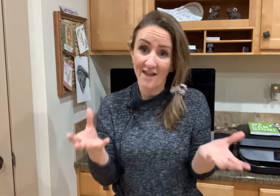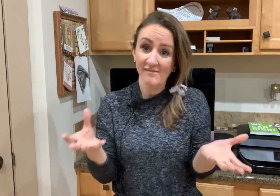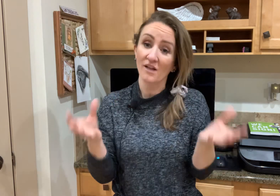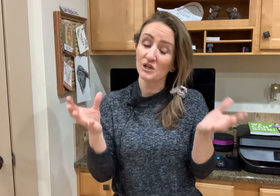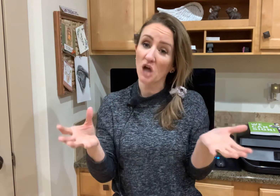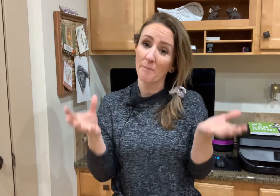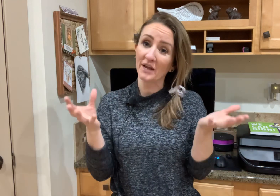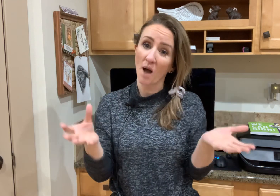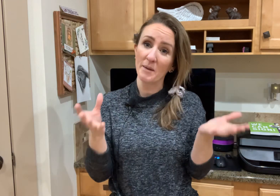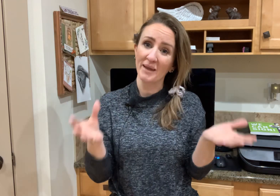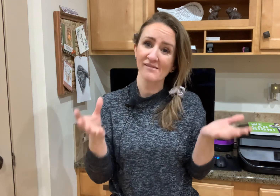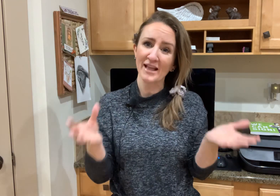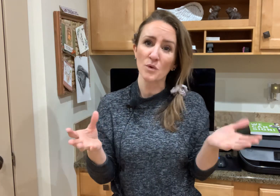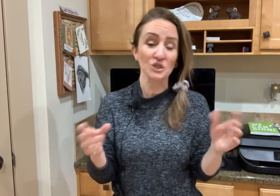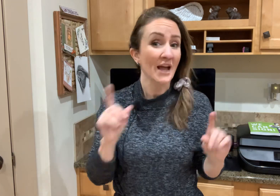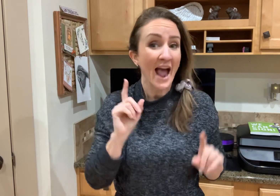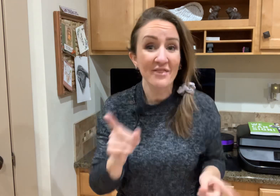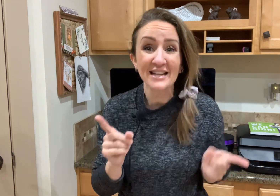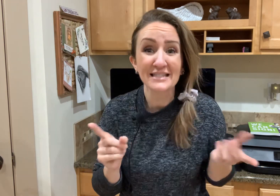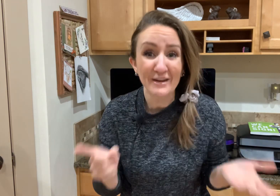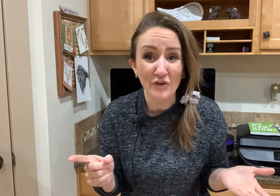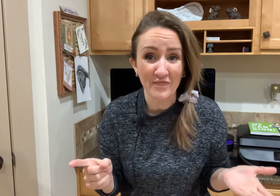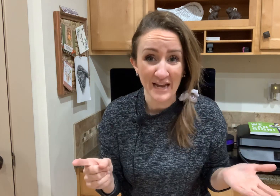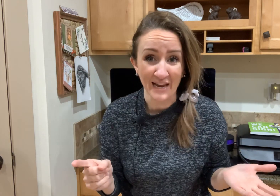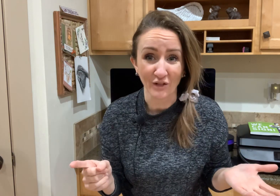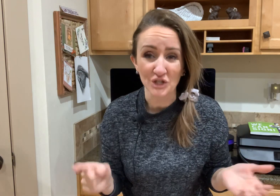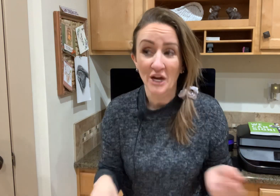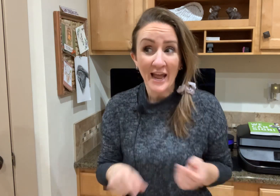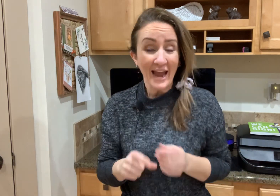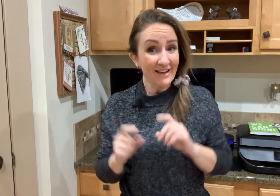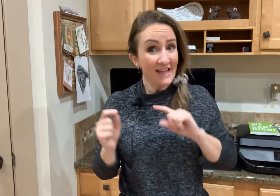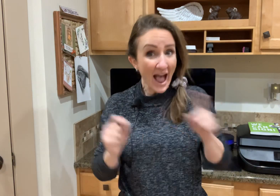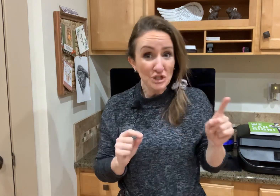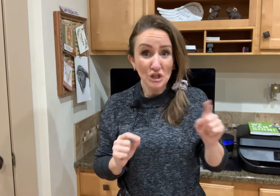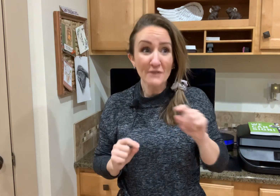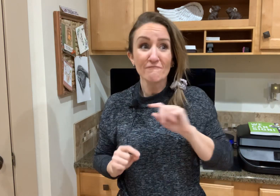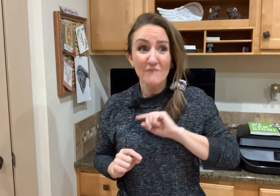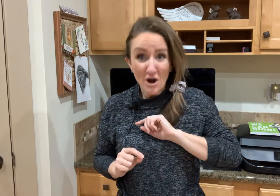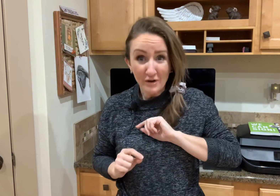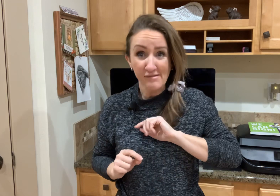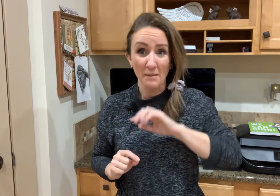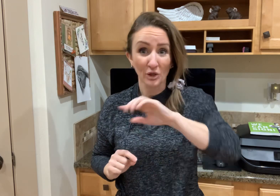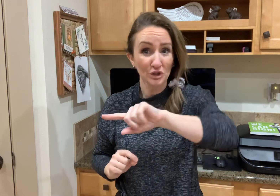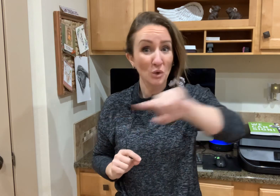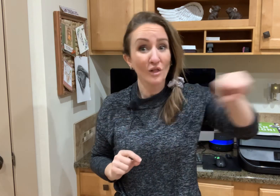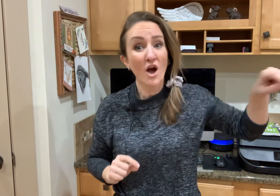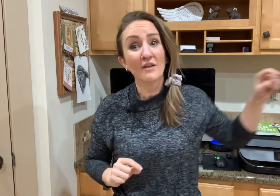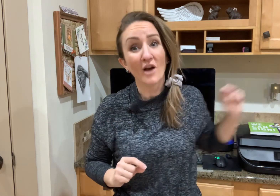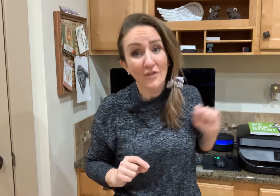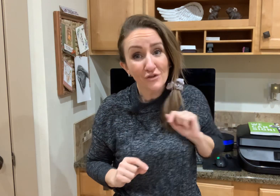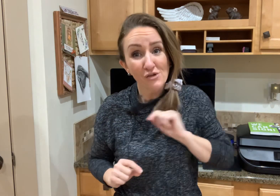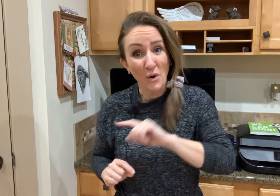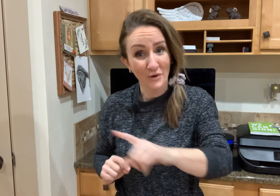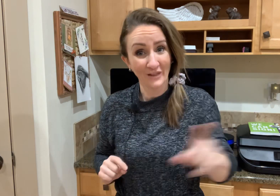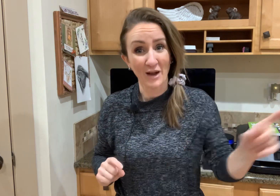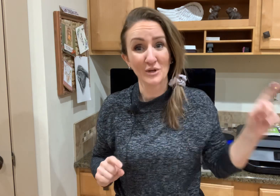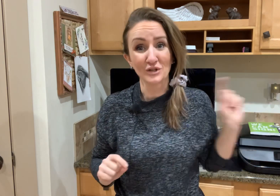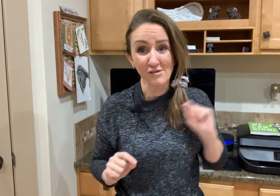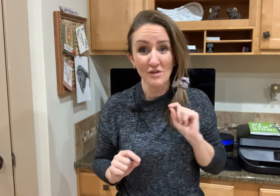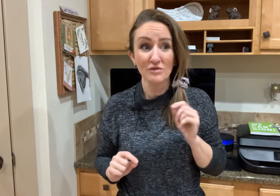ASL is a topic comment-based language, and that's different than English. It's actually very similar to a lot of other spoken languages that